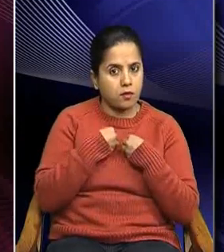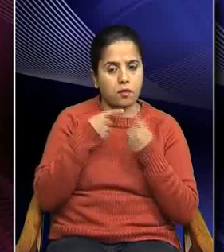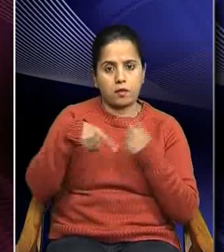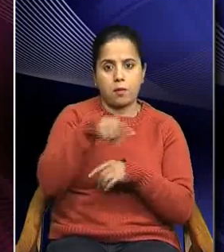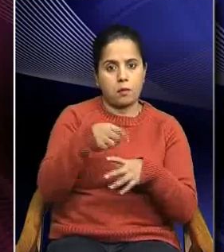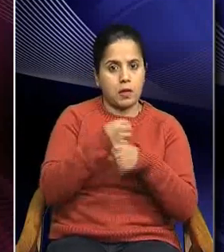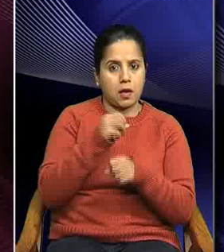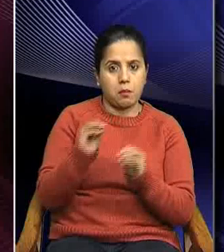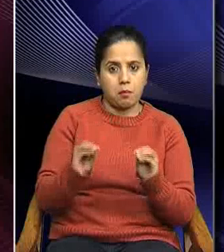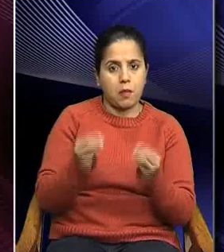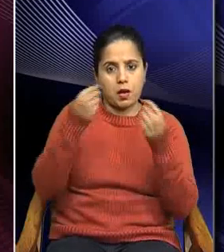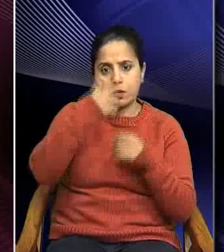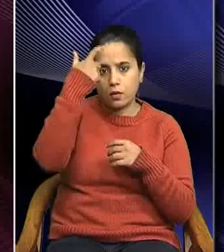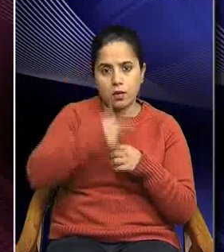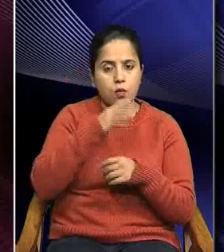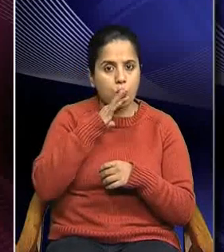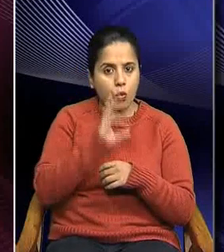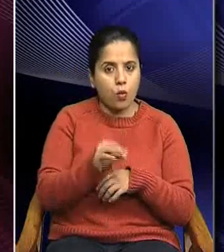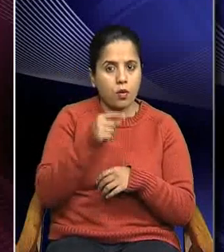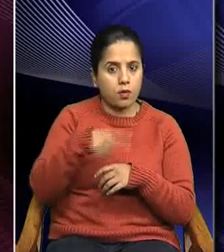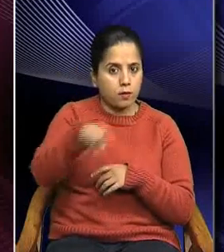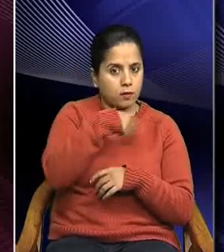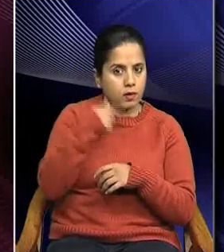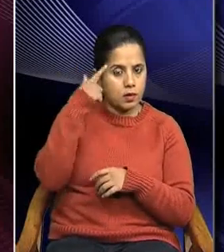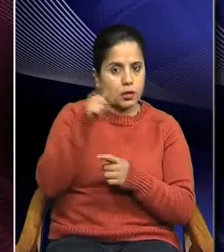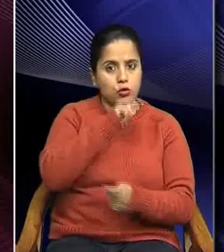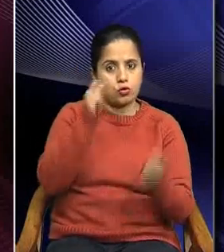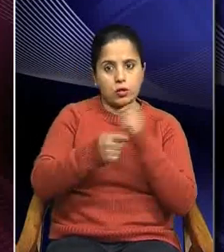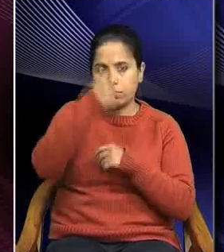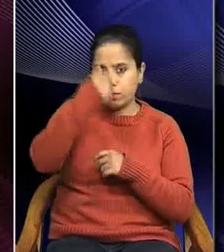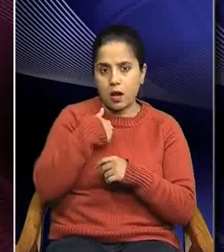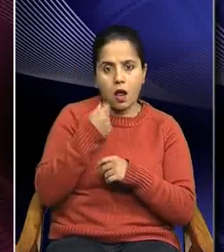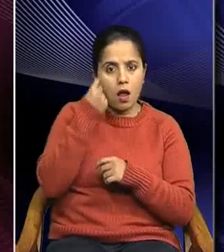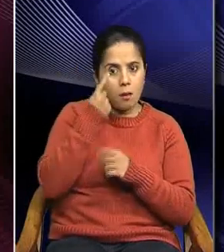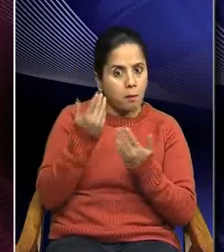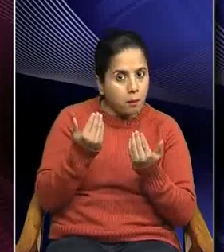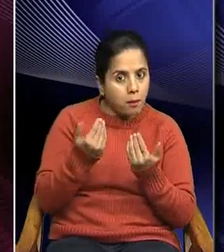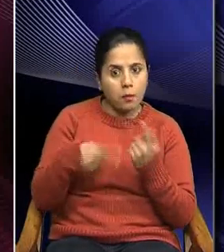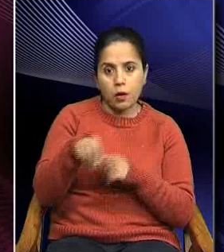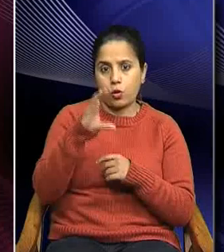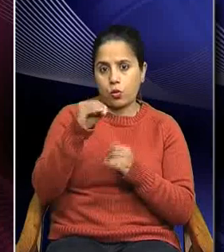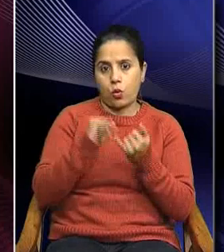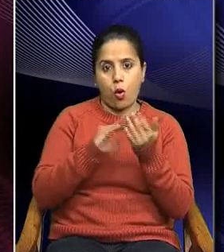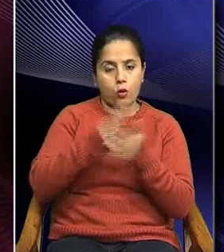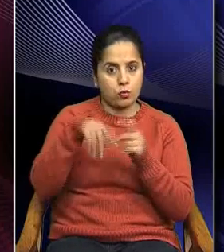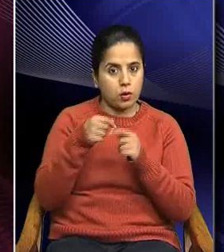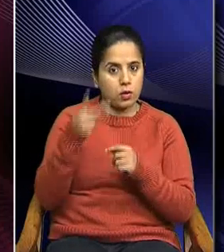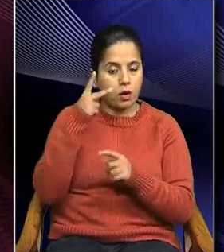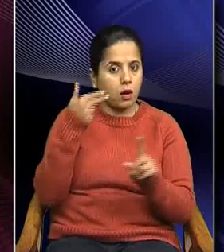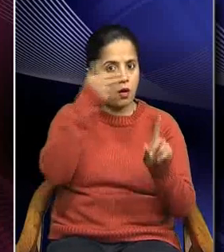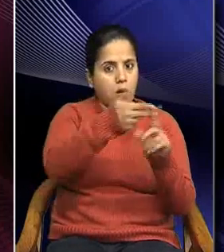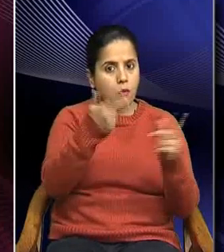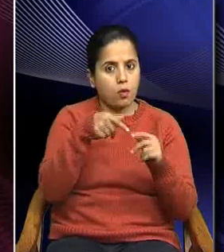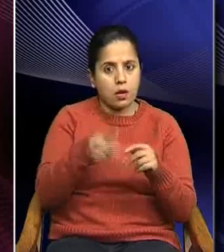a better realistic sense of the changes that these cosmogonies represent over